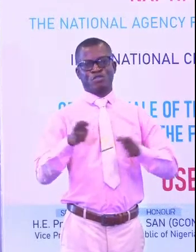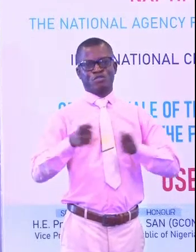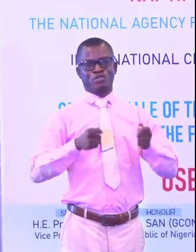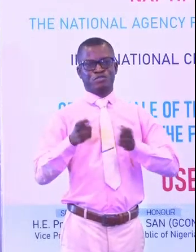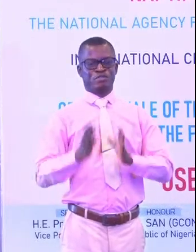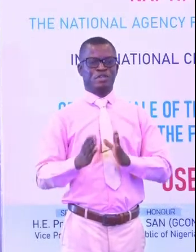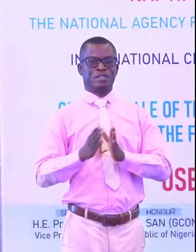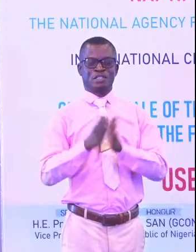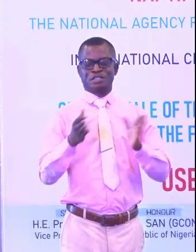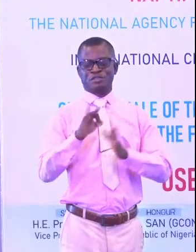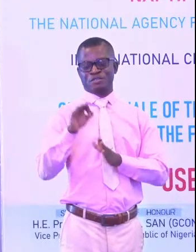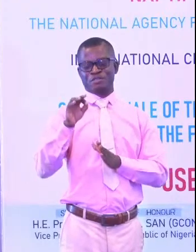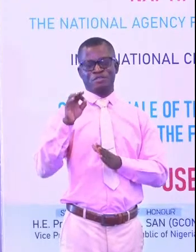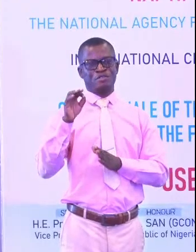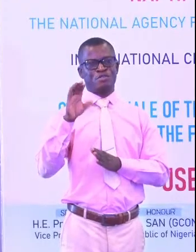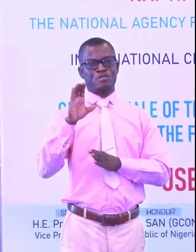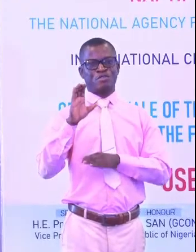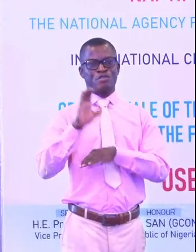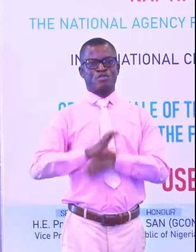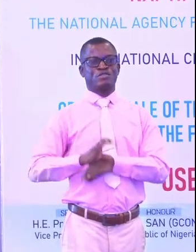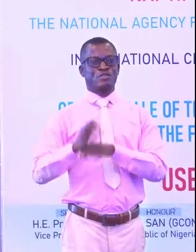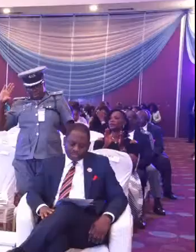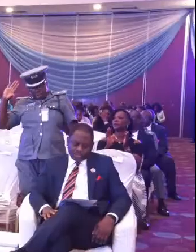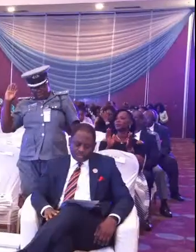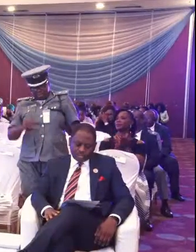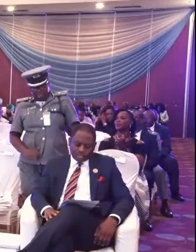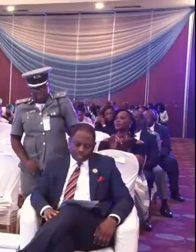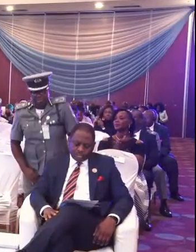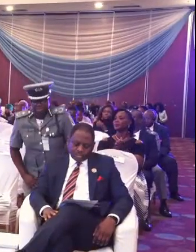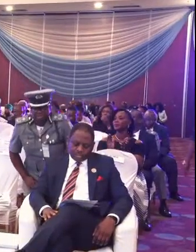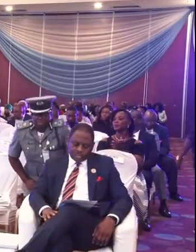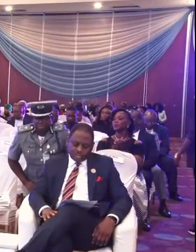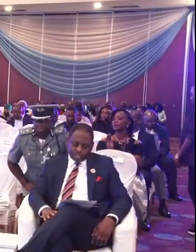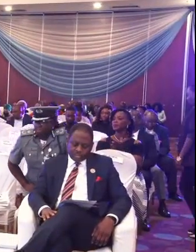Nigerian Customs Service, Mr. Toyin Angpeton. You're welcome.